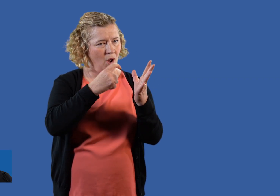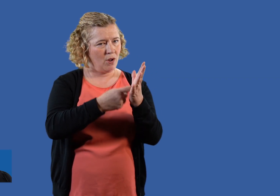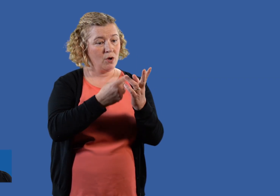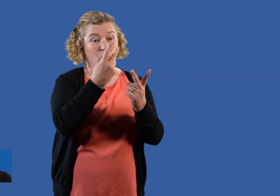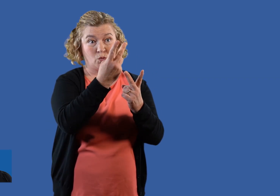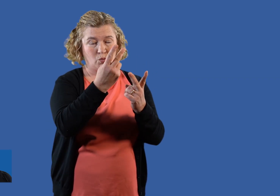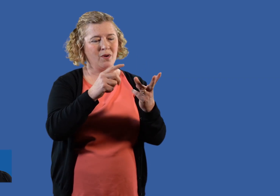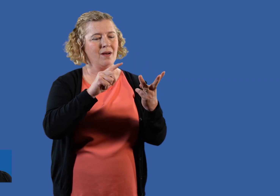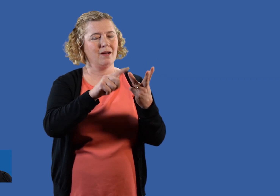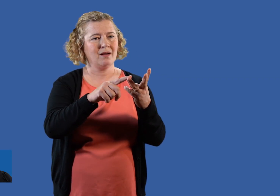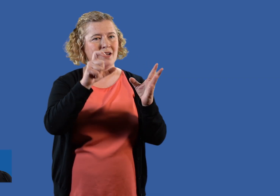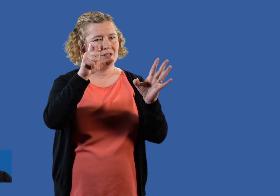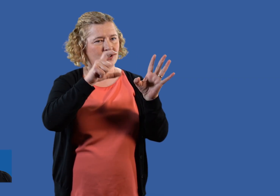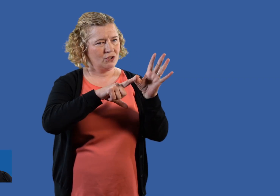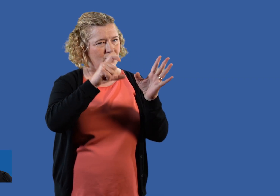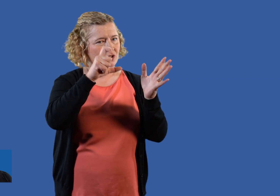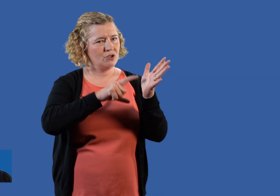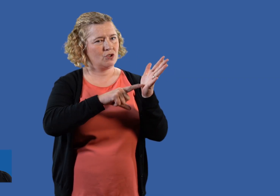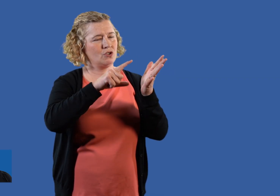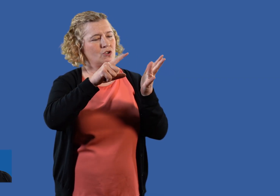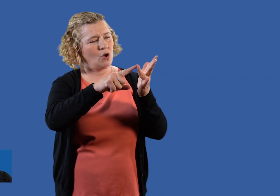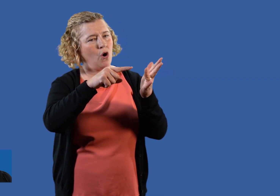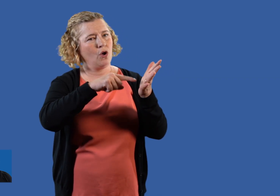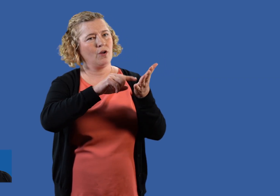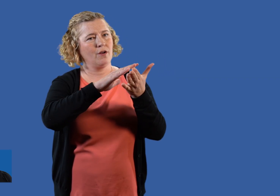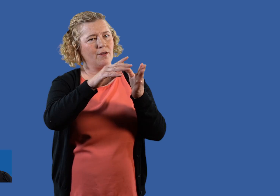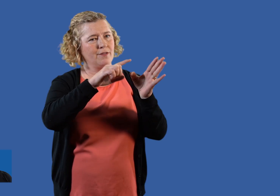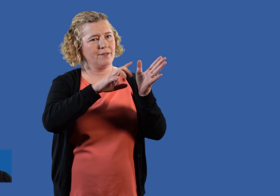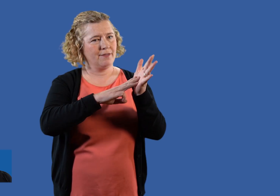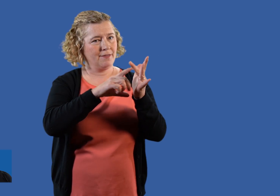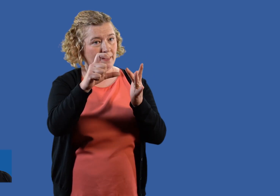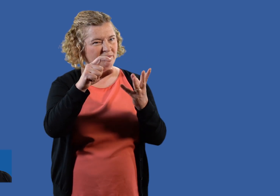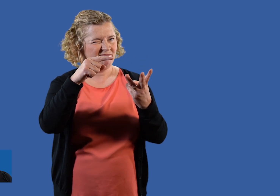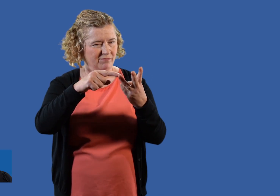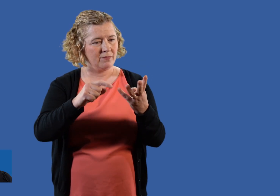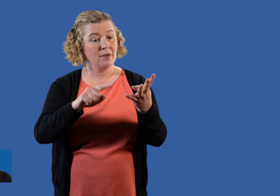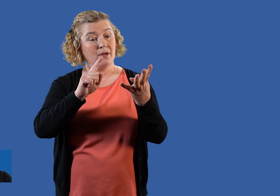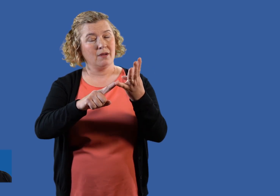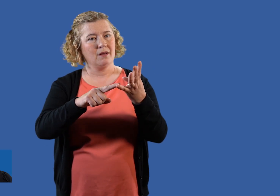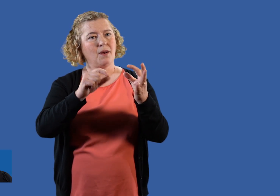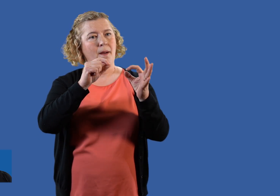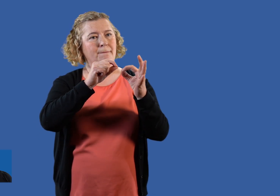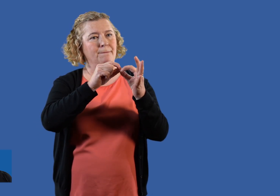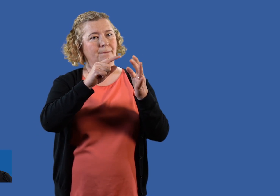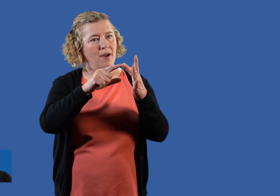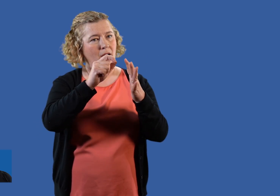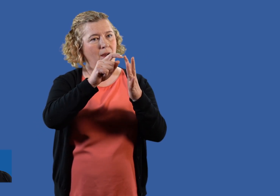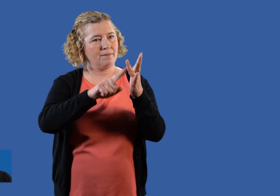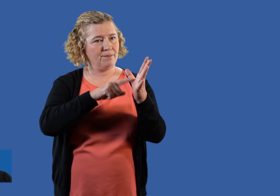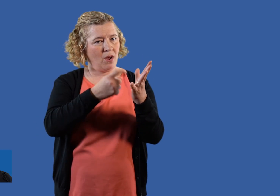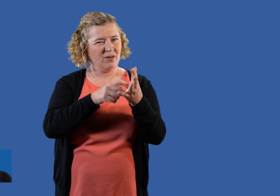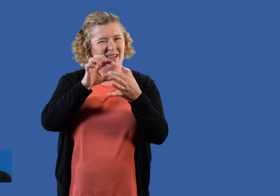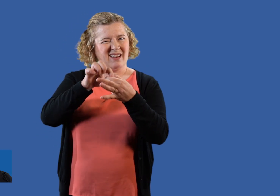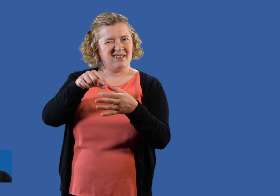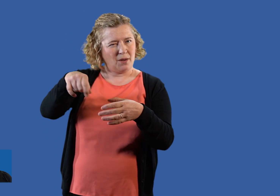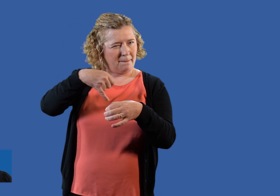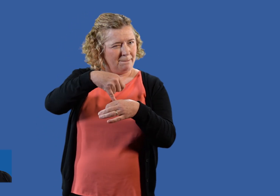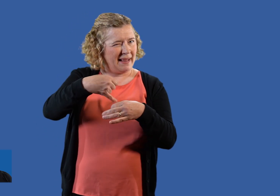disorder, cyclothymic disorder, and bipolar disorder due to another medical or substance